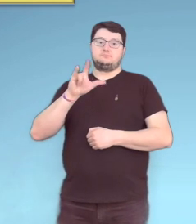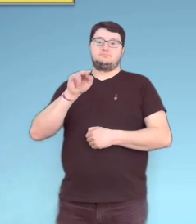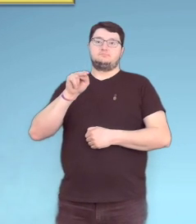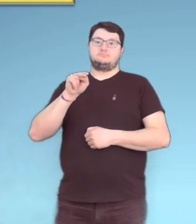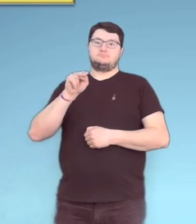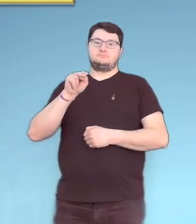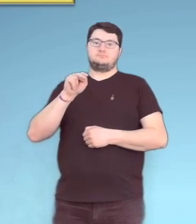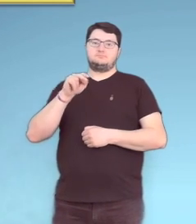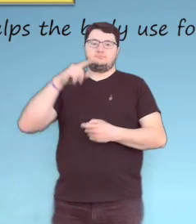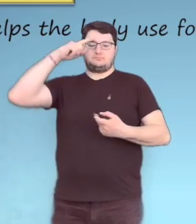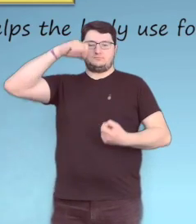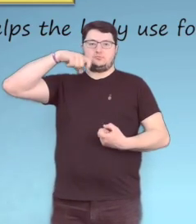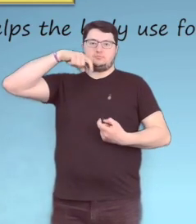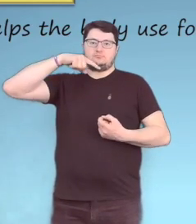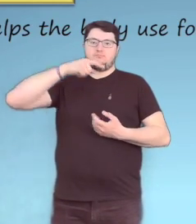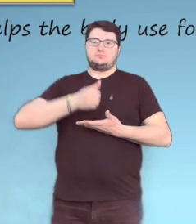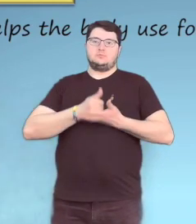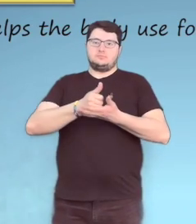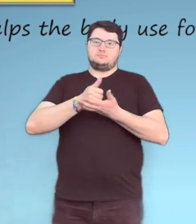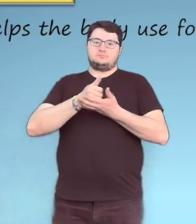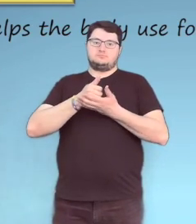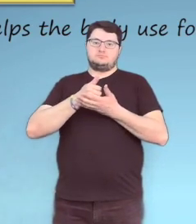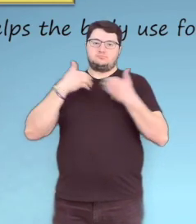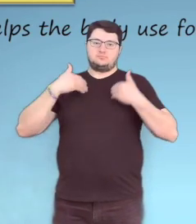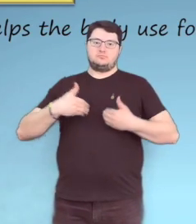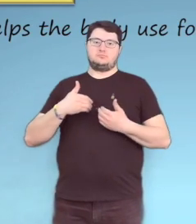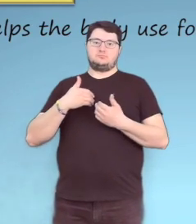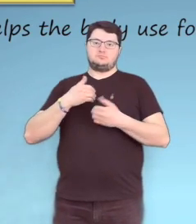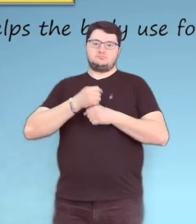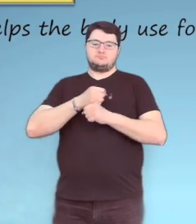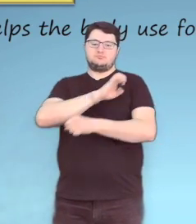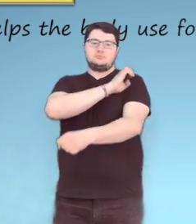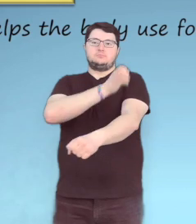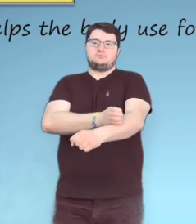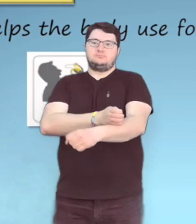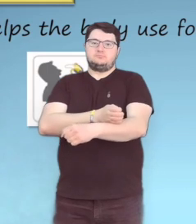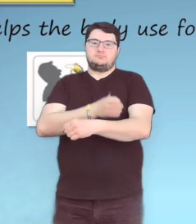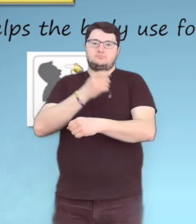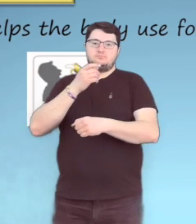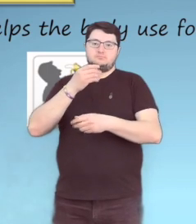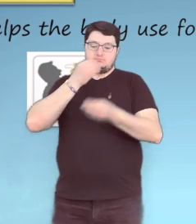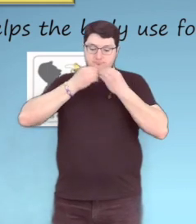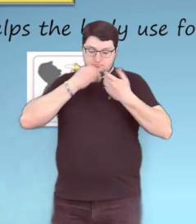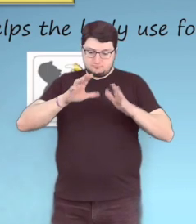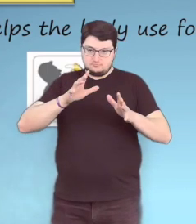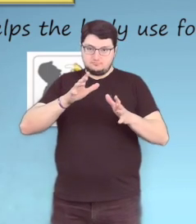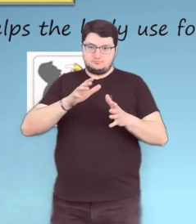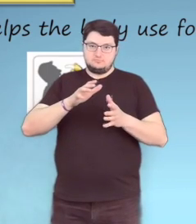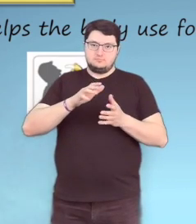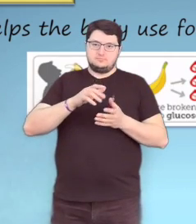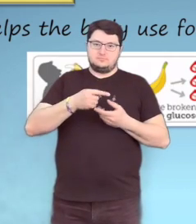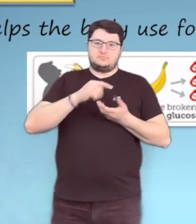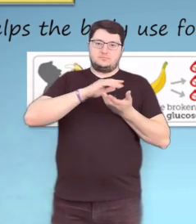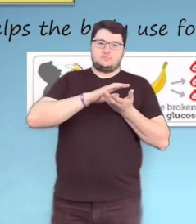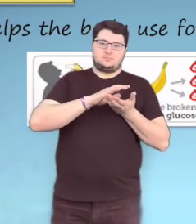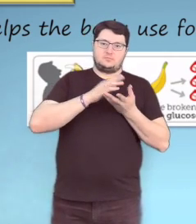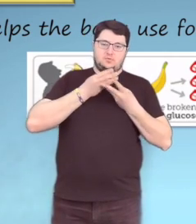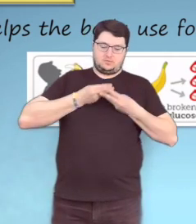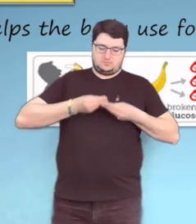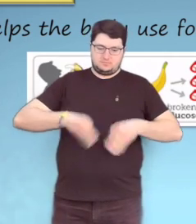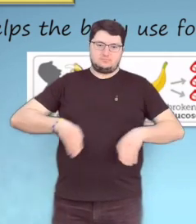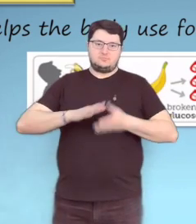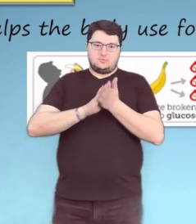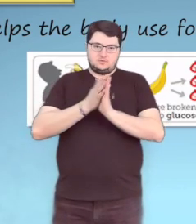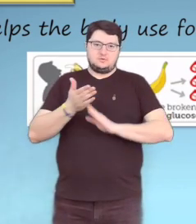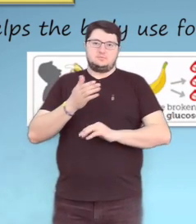Insulin is a hormone that helps the body use food for energy. After a person eats food, it is broken down